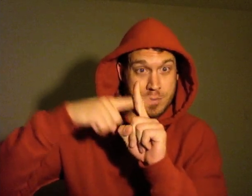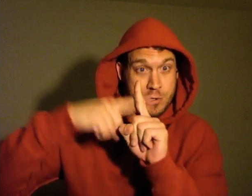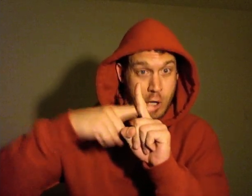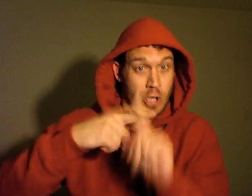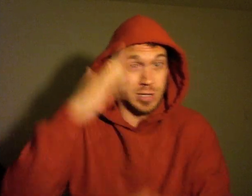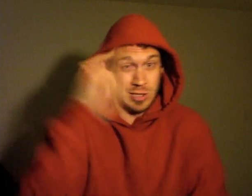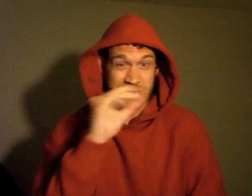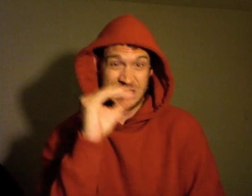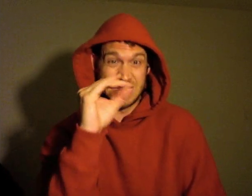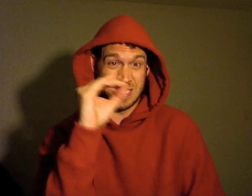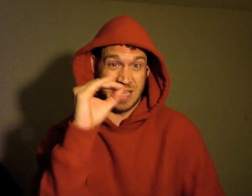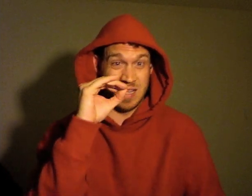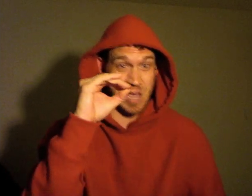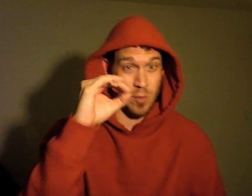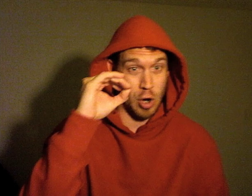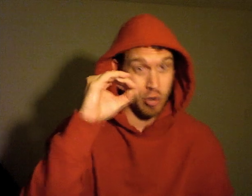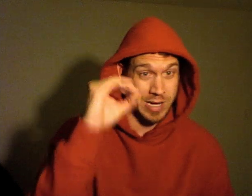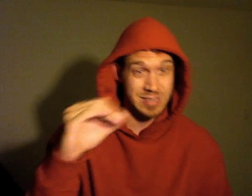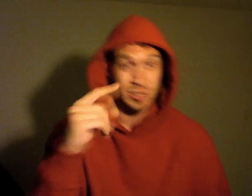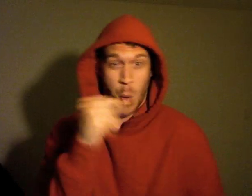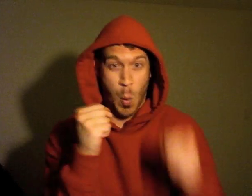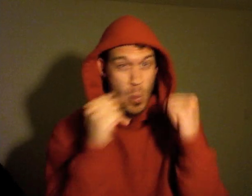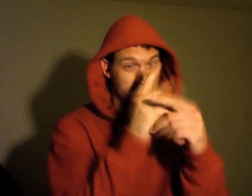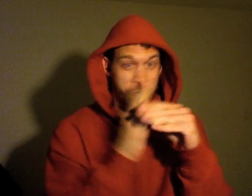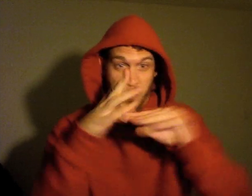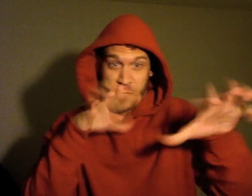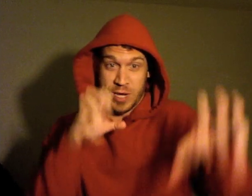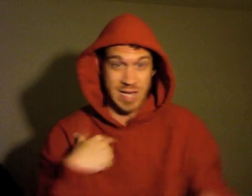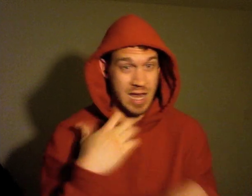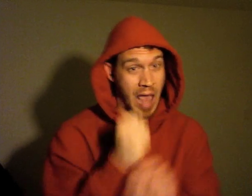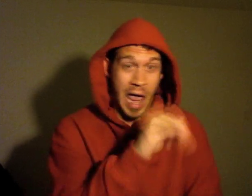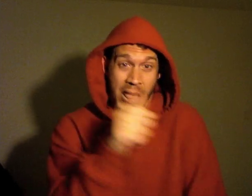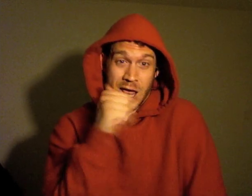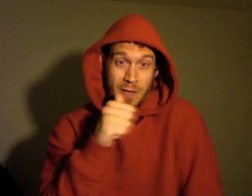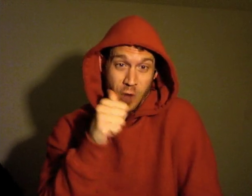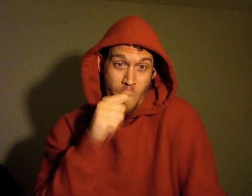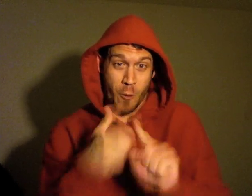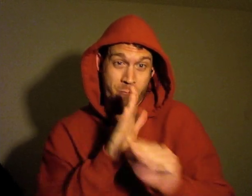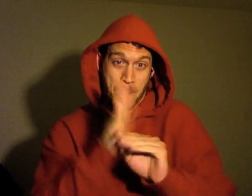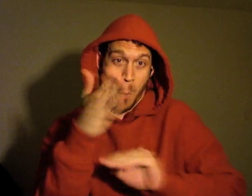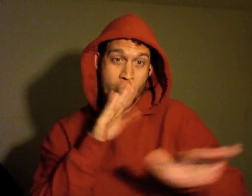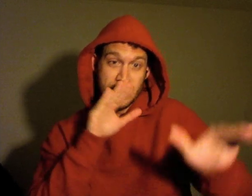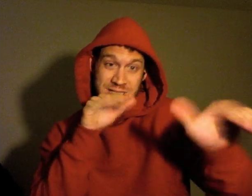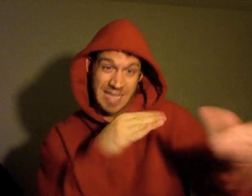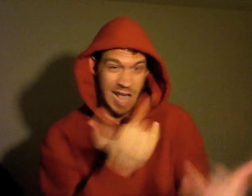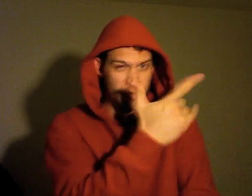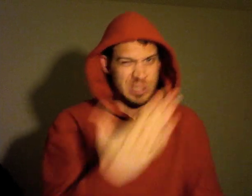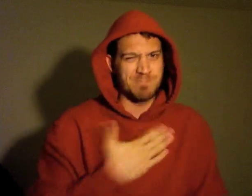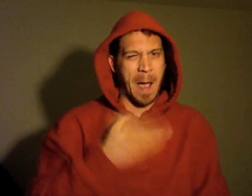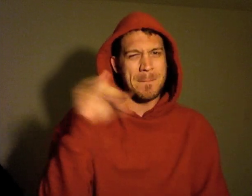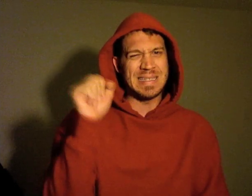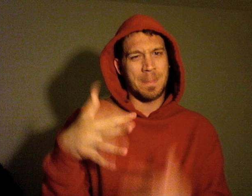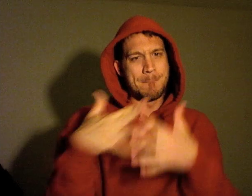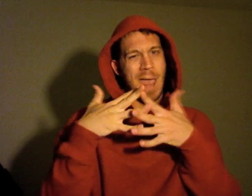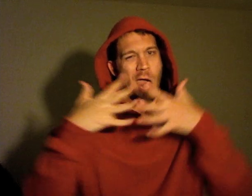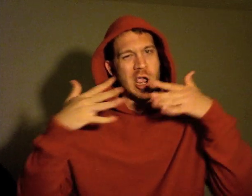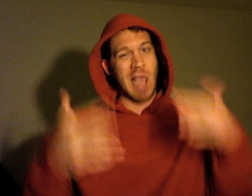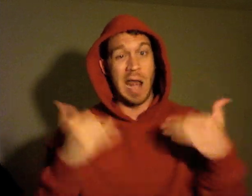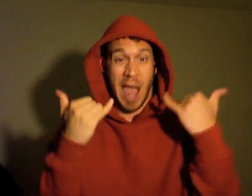Temperature, cause to me she's 0 degrees. She got overfreeze. I got that girl from overseas. Now she's my Miss America. Now